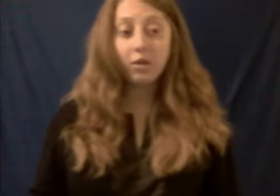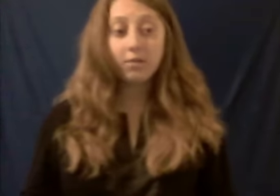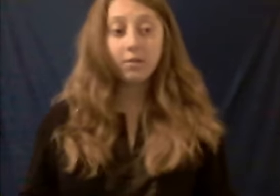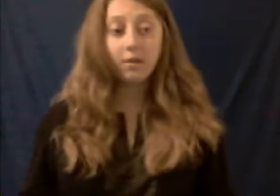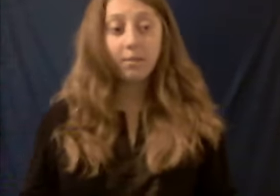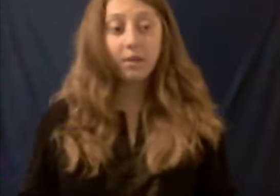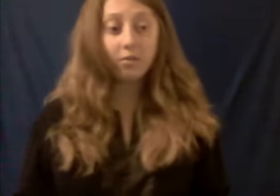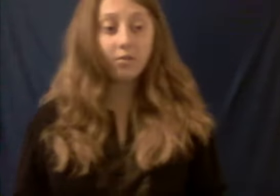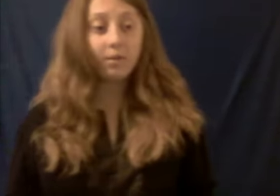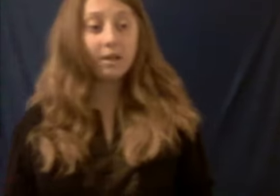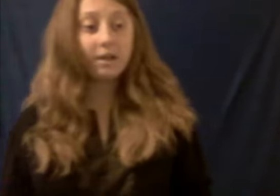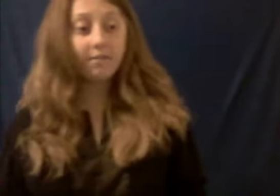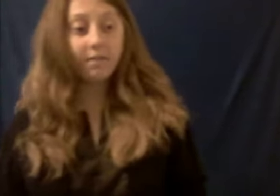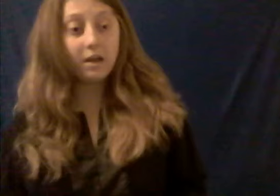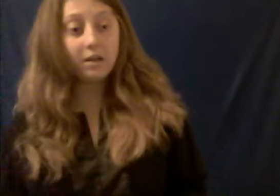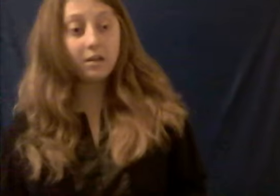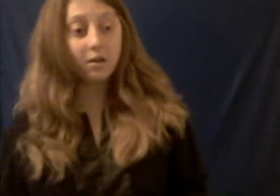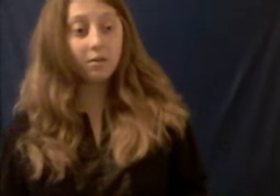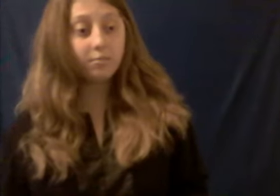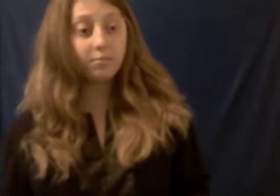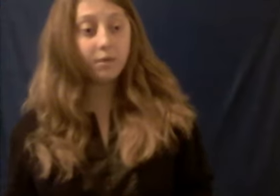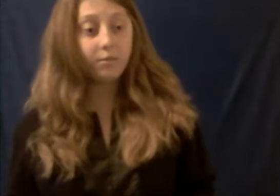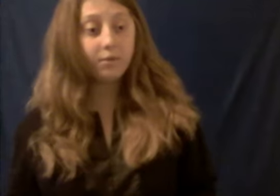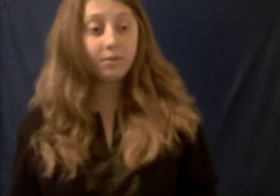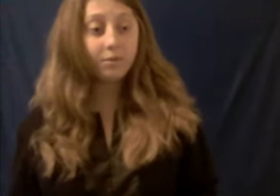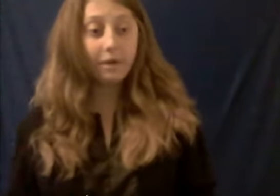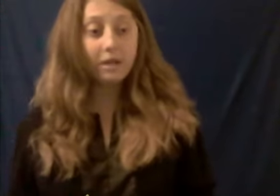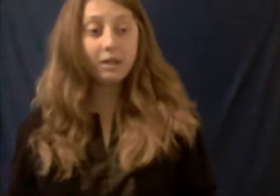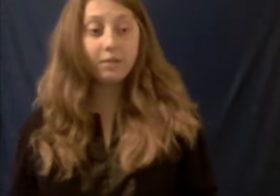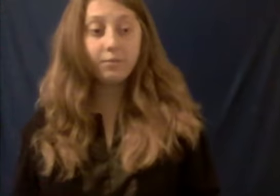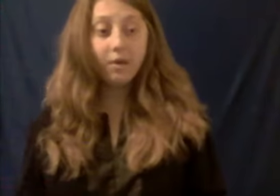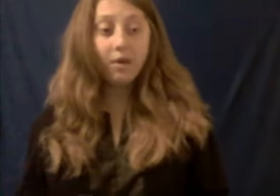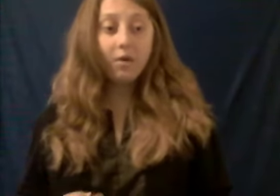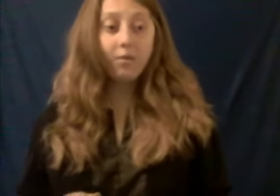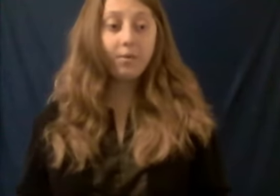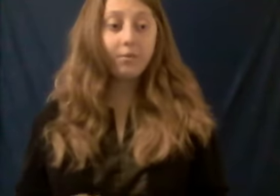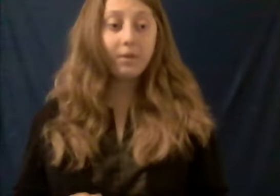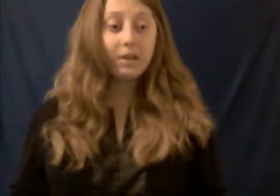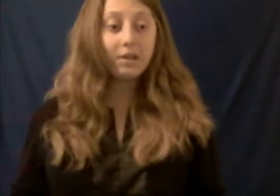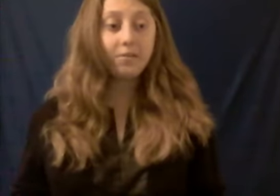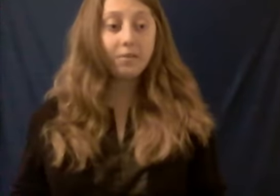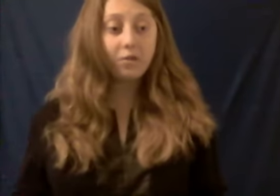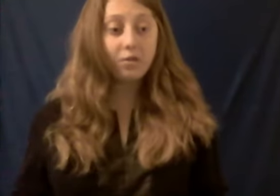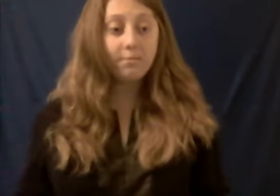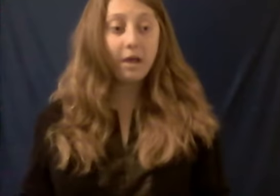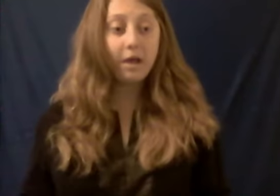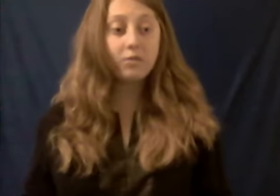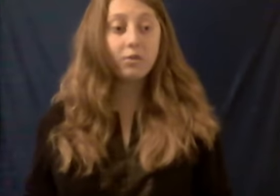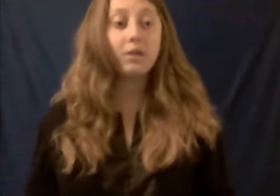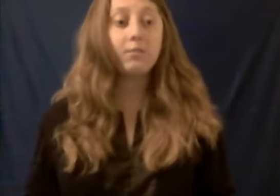to come in so we can have that income. And we're still waiting and we're really scrounging by and trying to